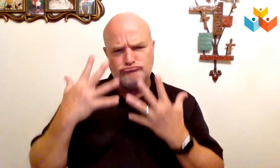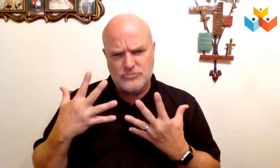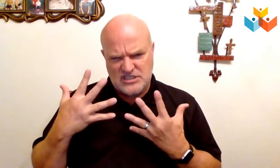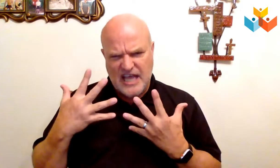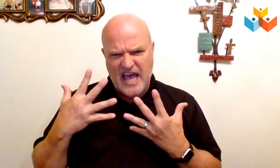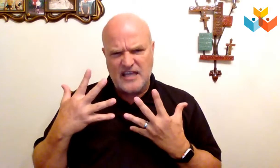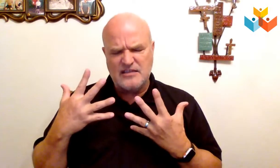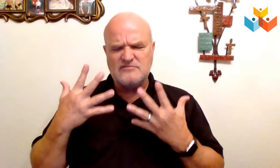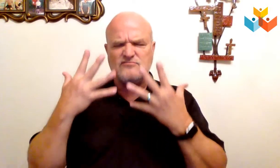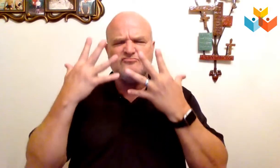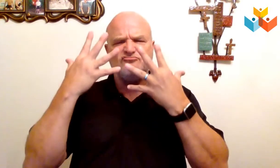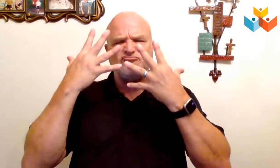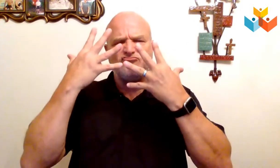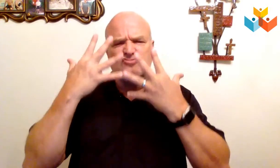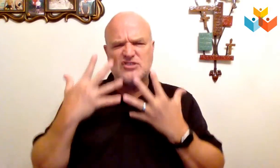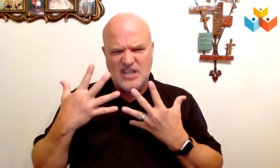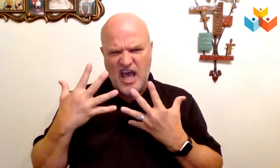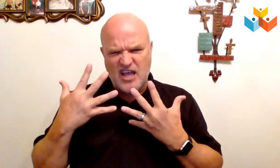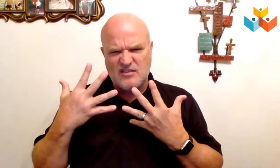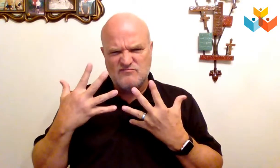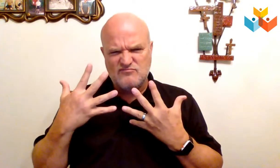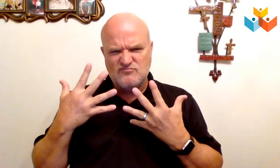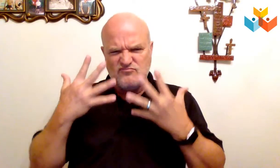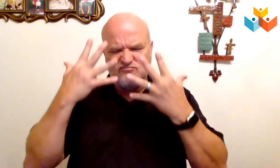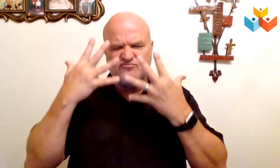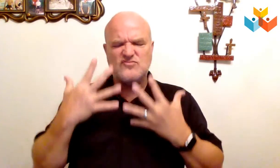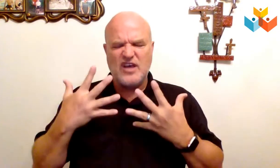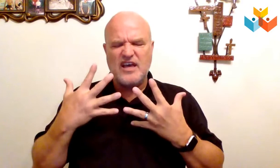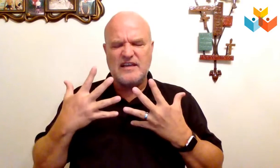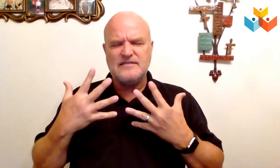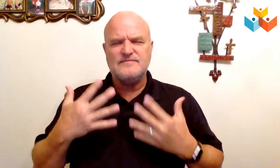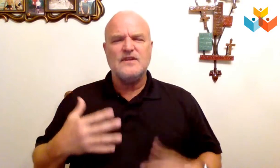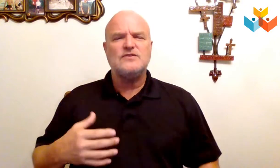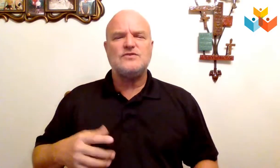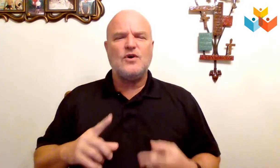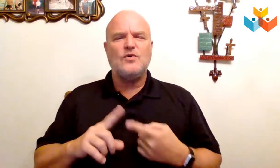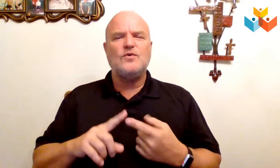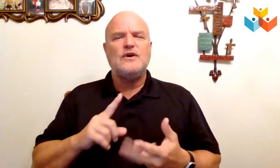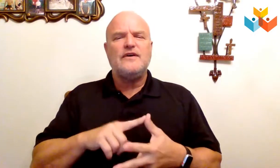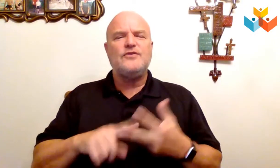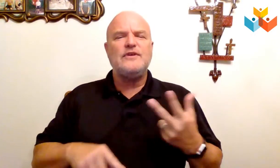Sad. Now. Sad. Sad.